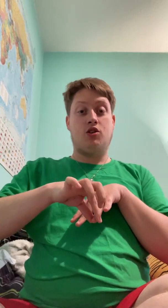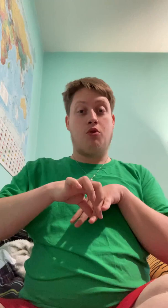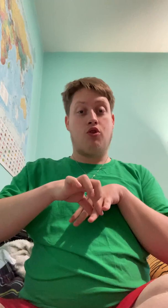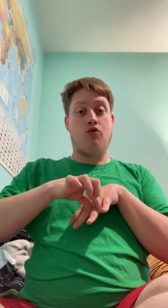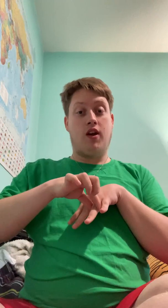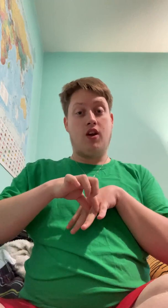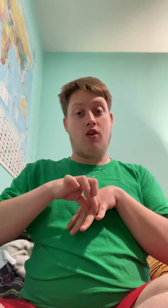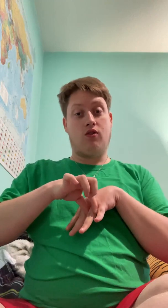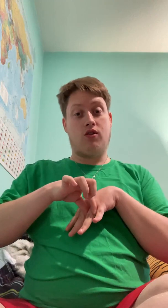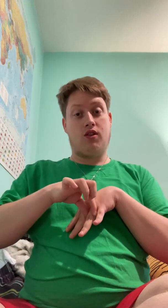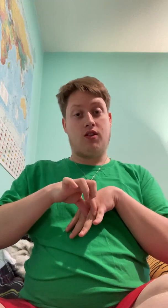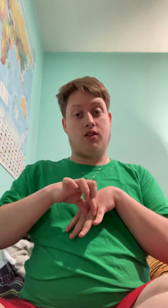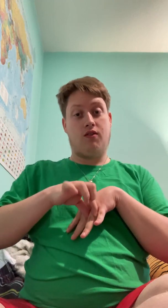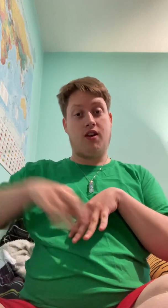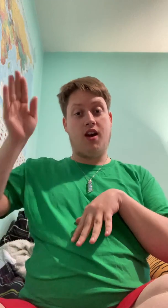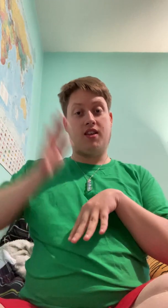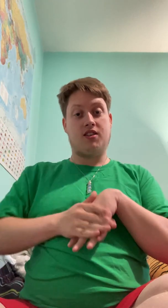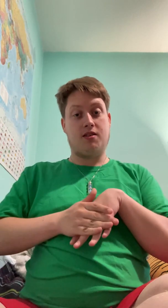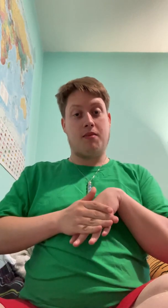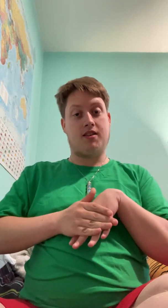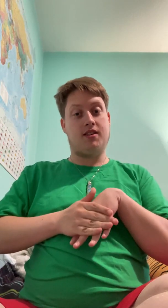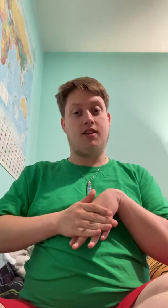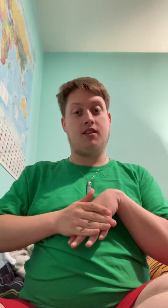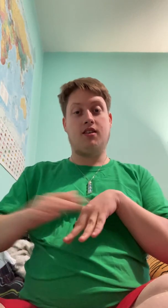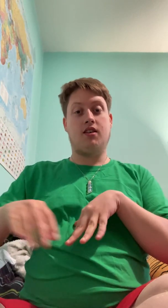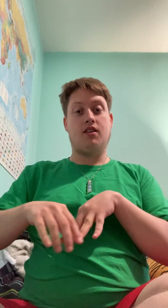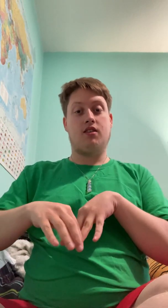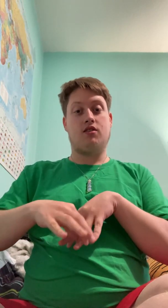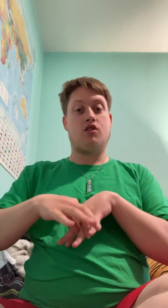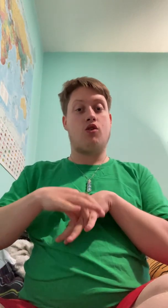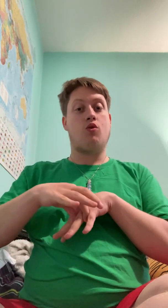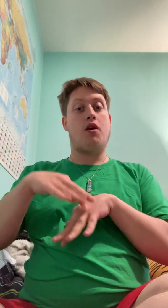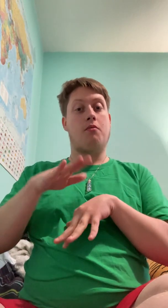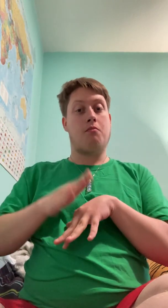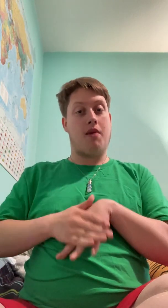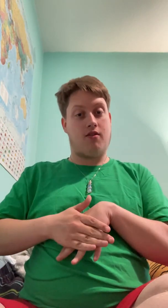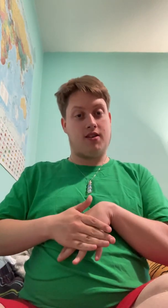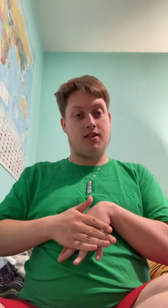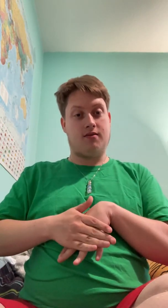put the ring on the finger and then cement it, so married.